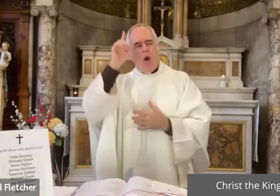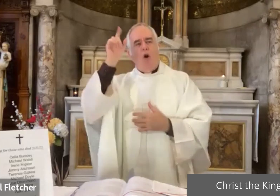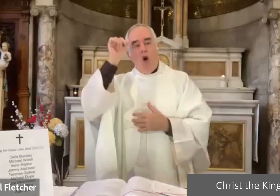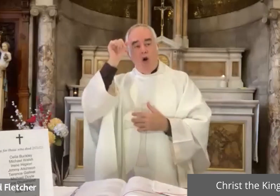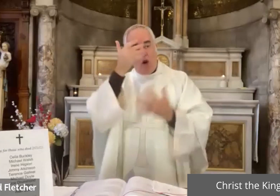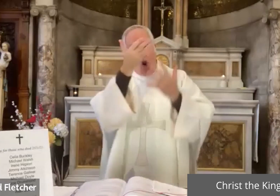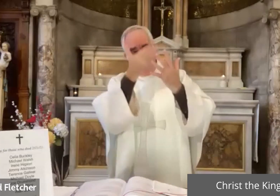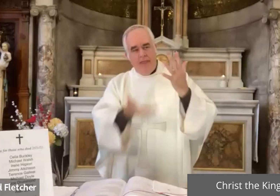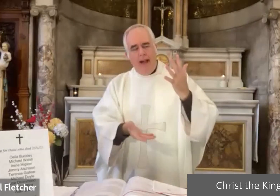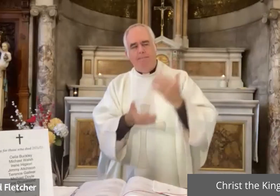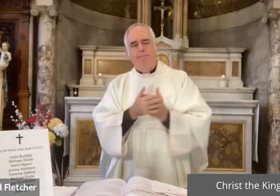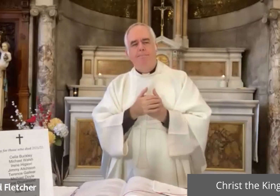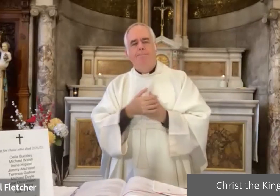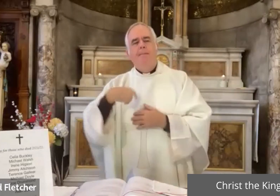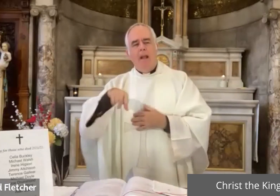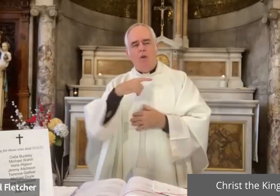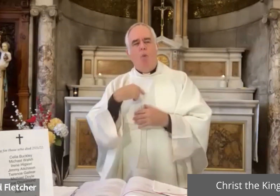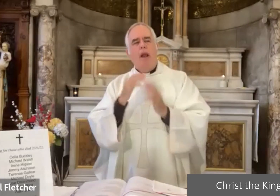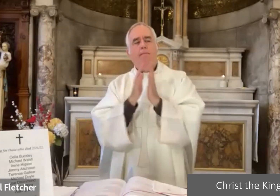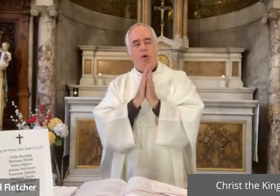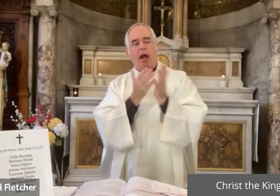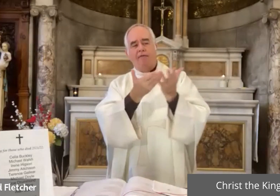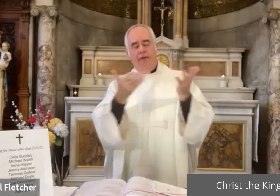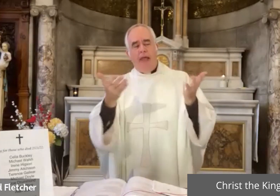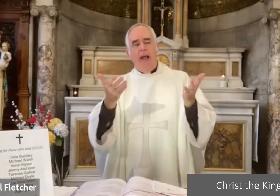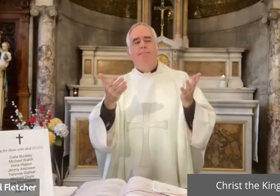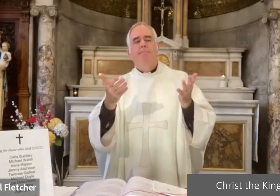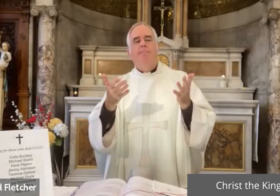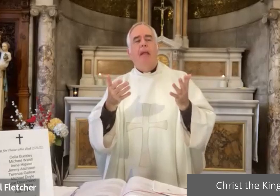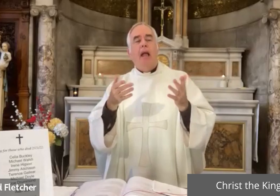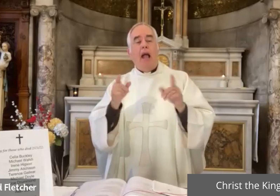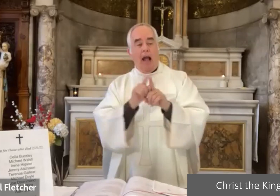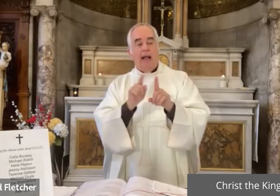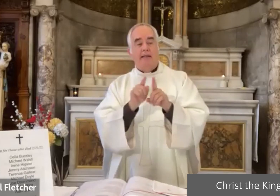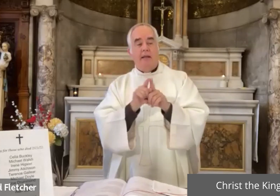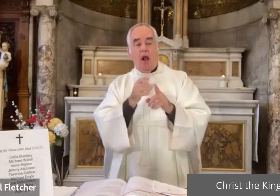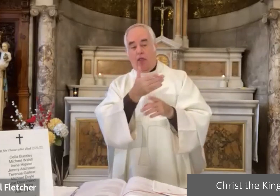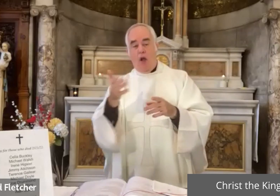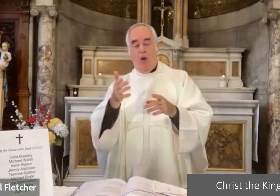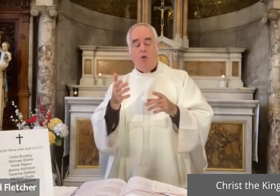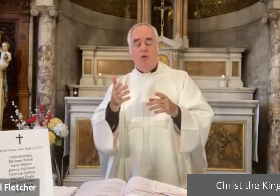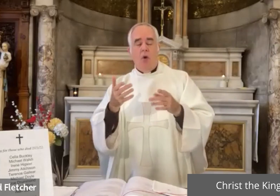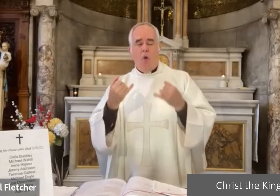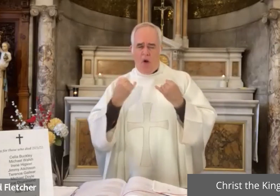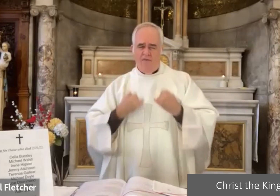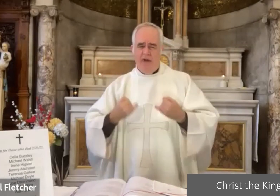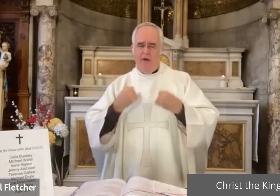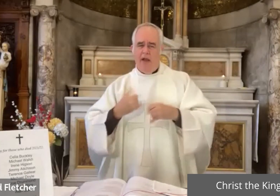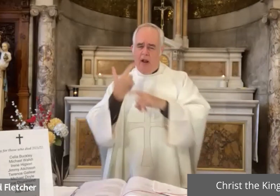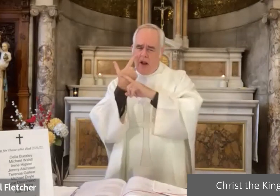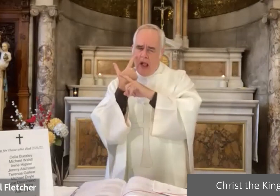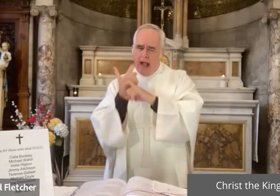names. So God knows them. So we pray for them and those who